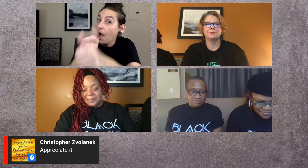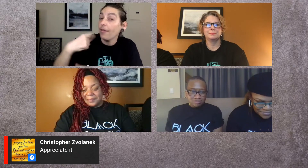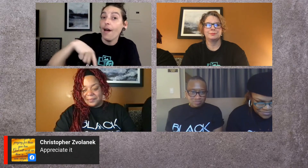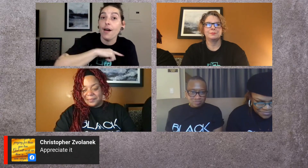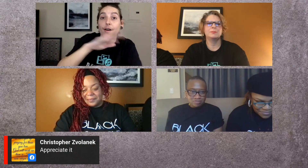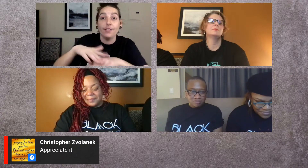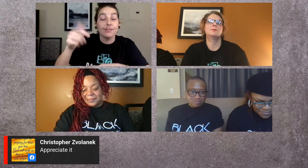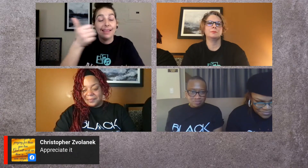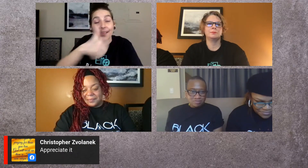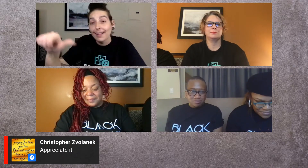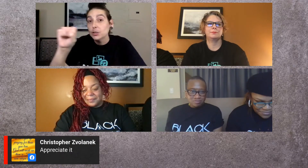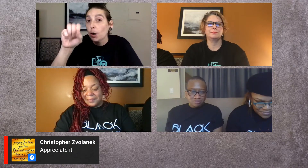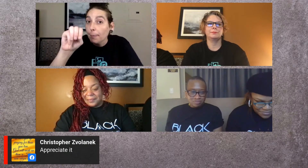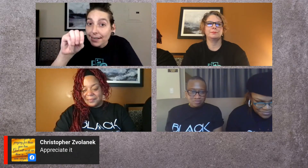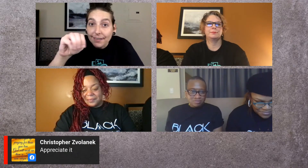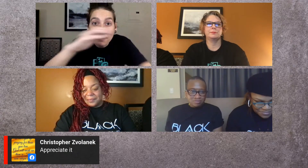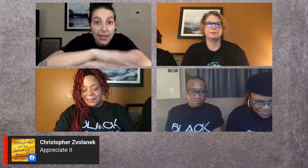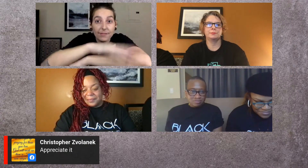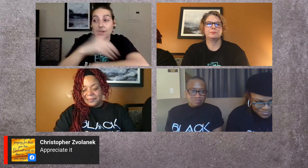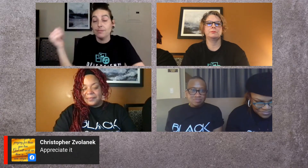okay?